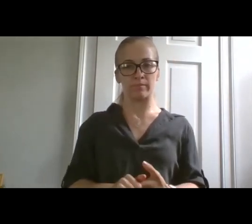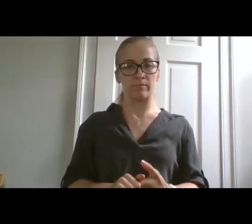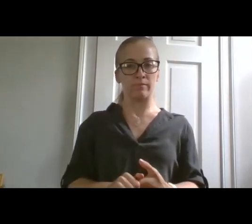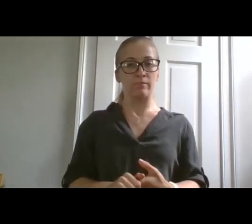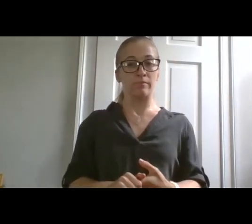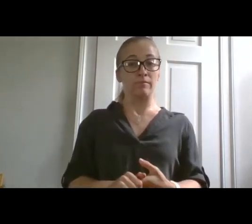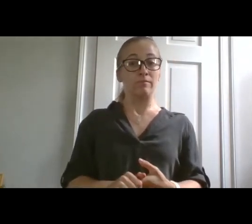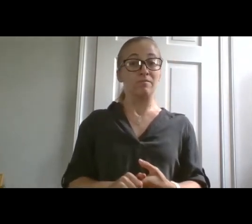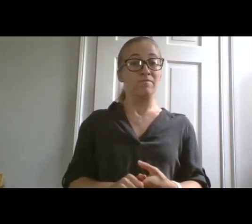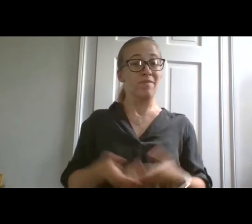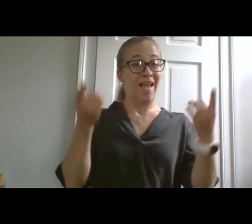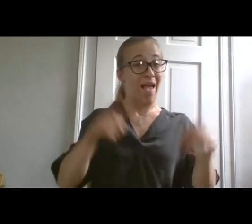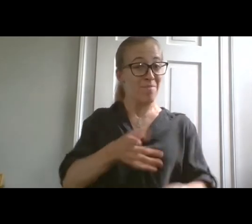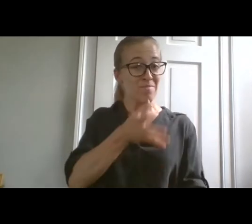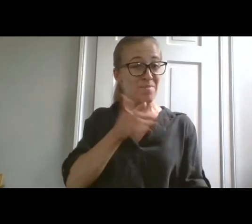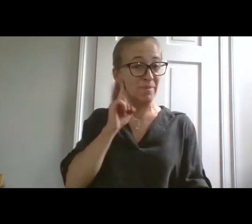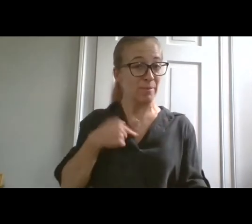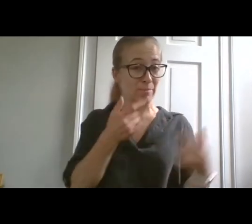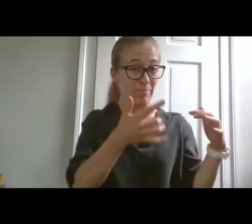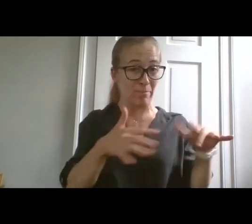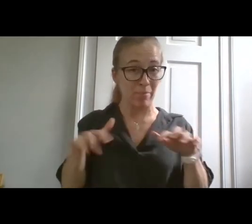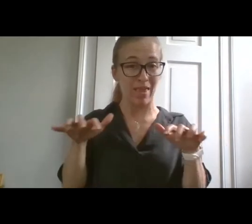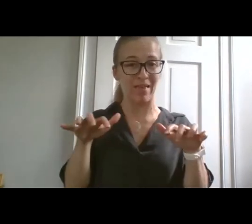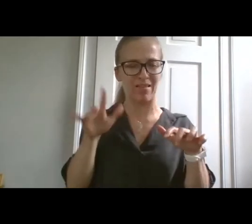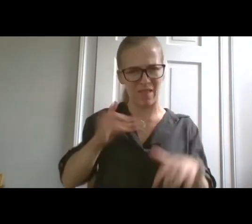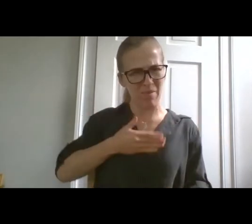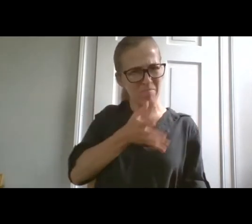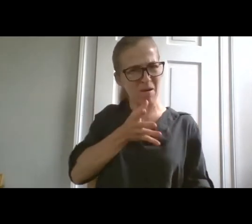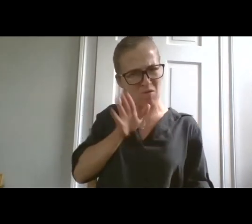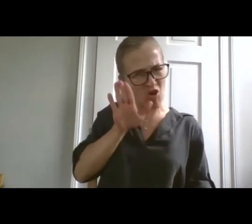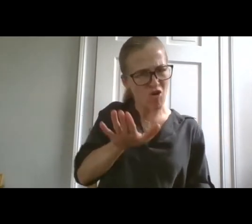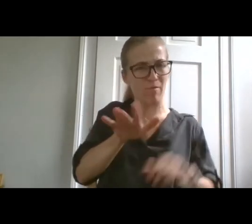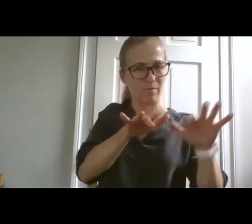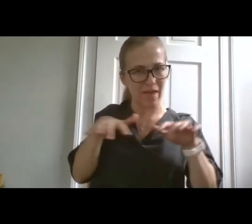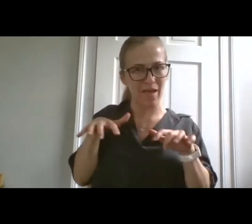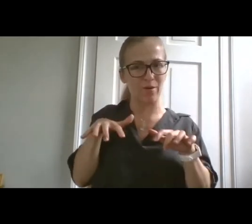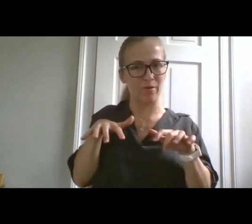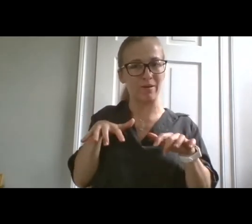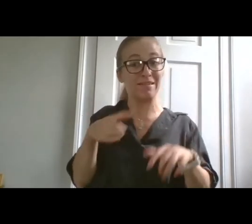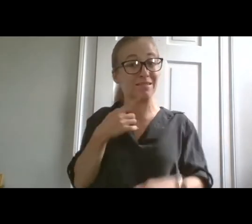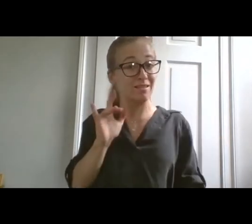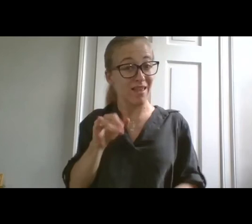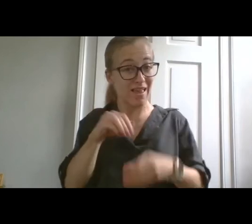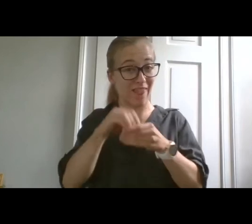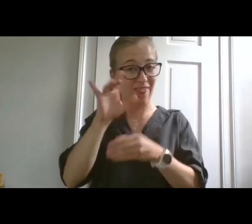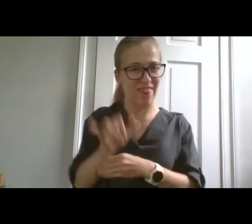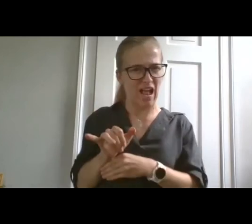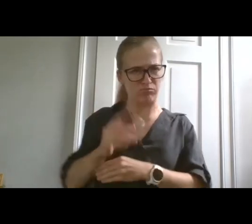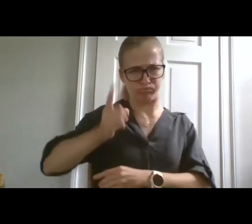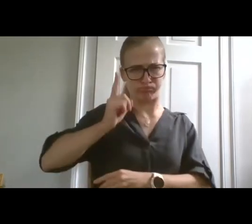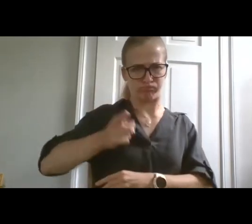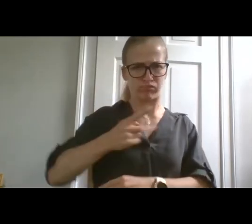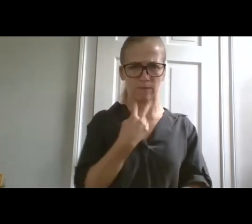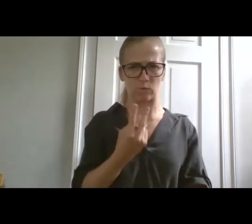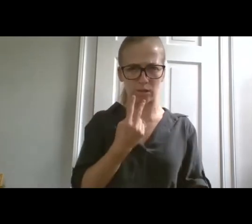When my mother hears me playing, she says, "This was my mother's piano." And when she says it in that rueful voice,